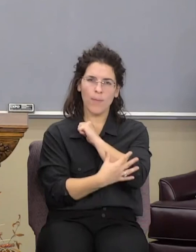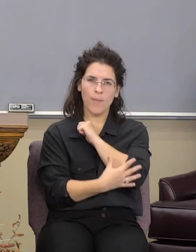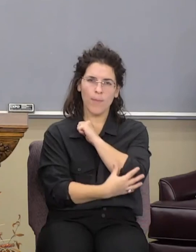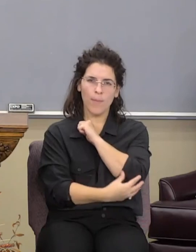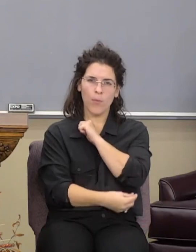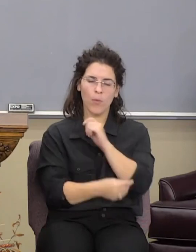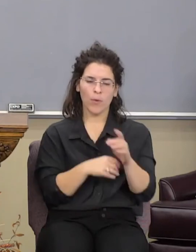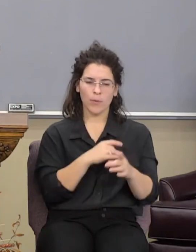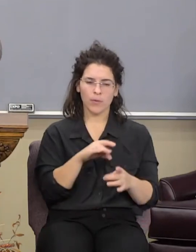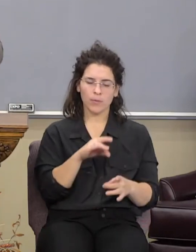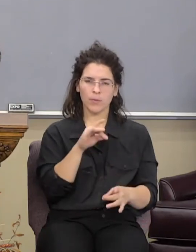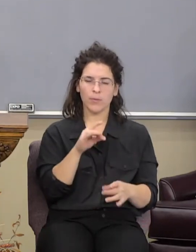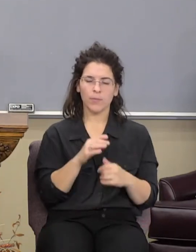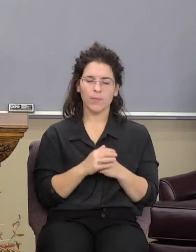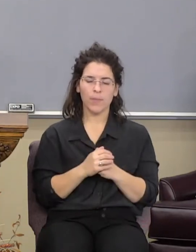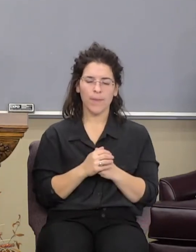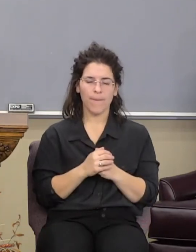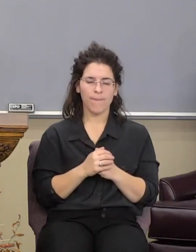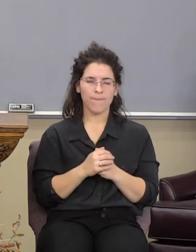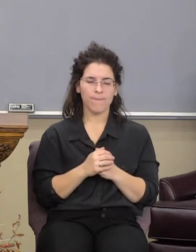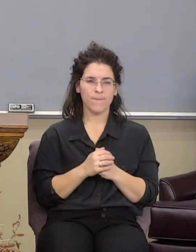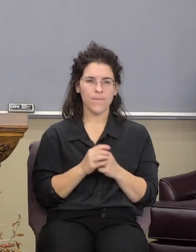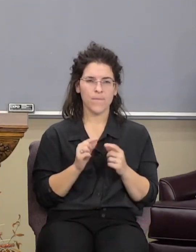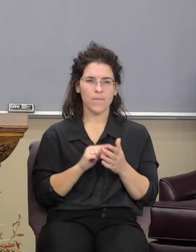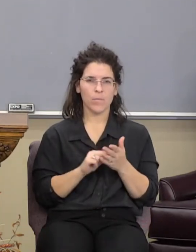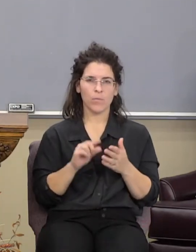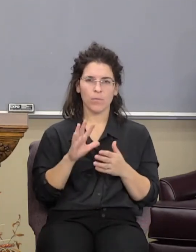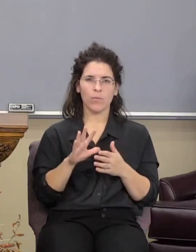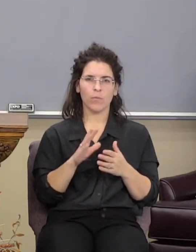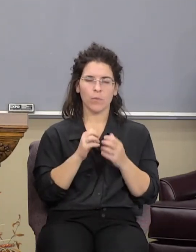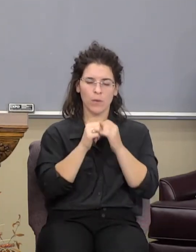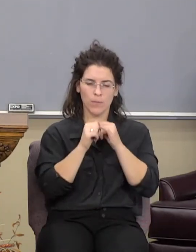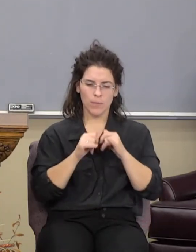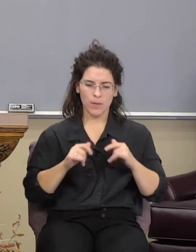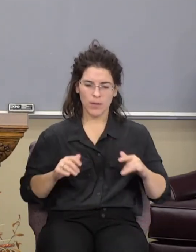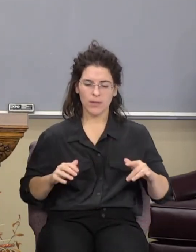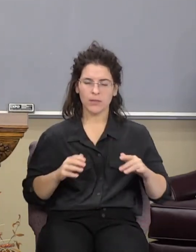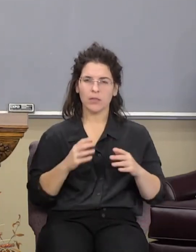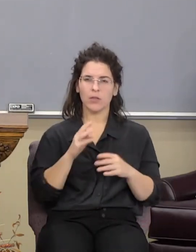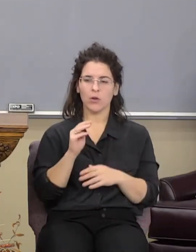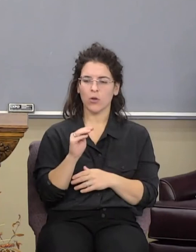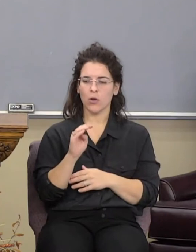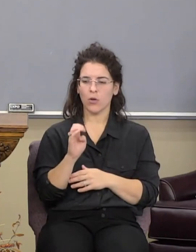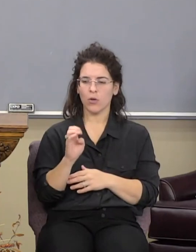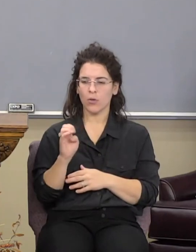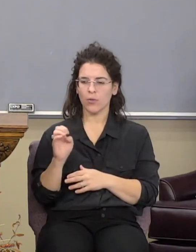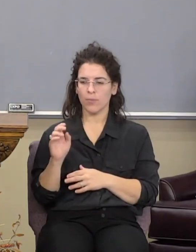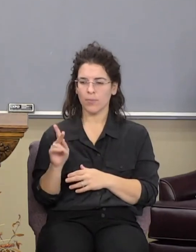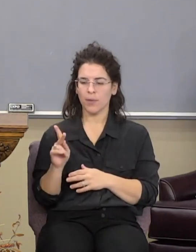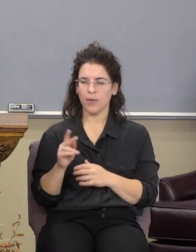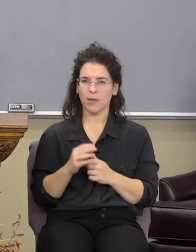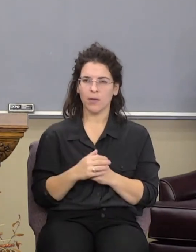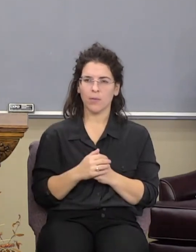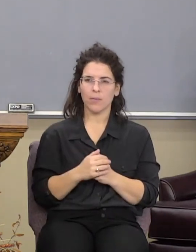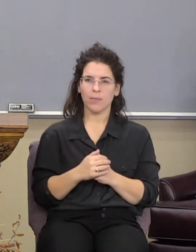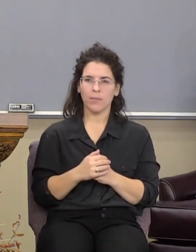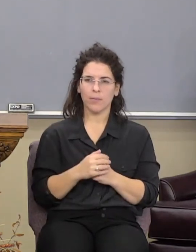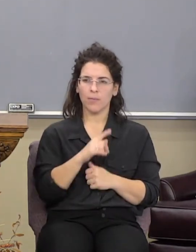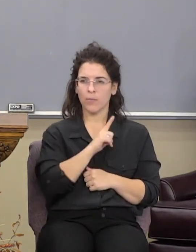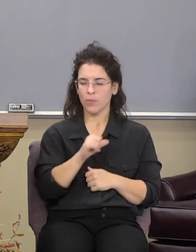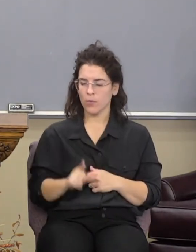in spirit. Look at verse 5. Blessed are the meek. You know what the Lord tells